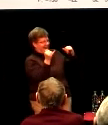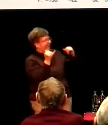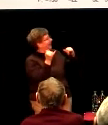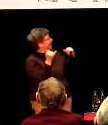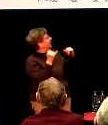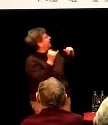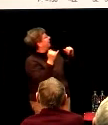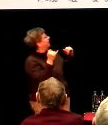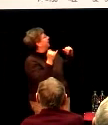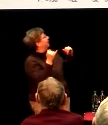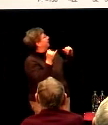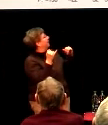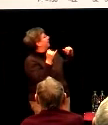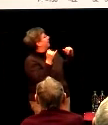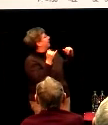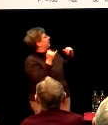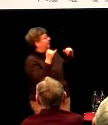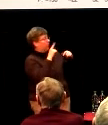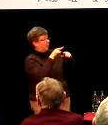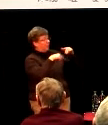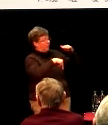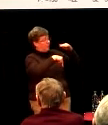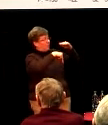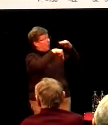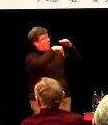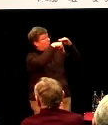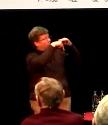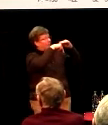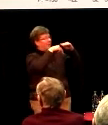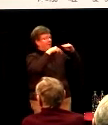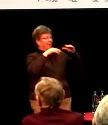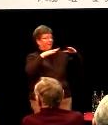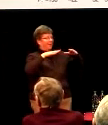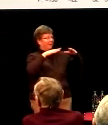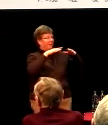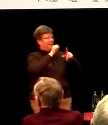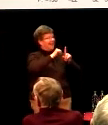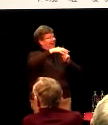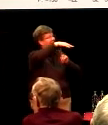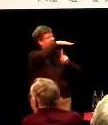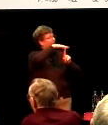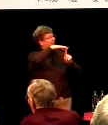you go up, the concentration of the atmosphere just decreases.